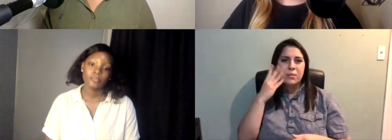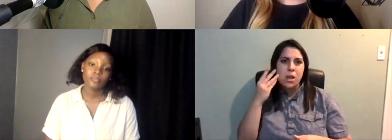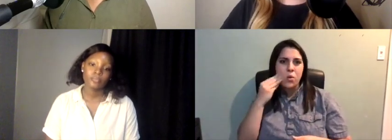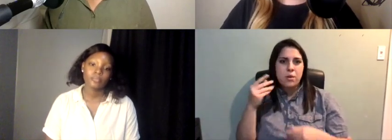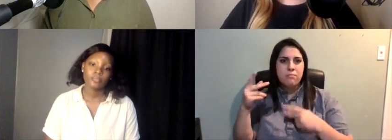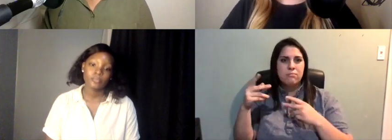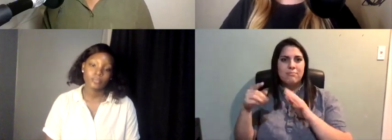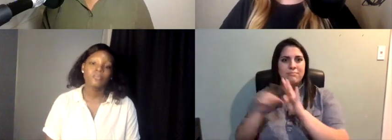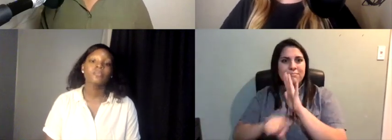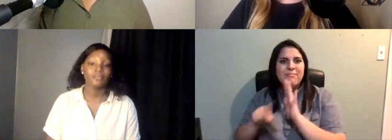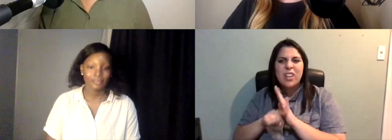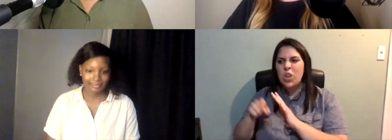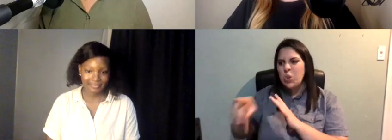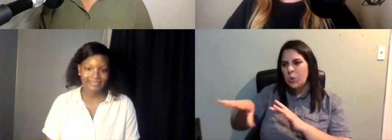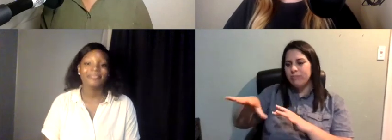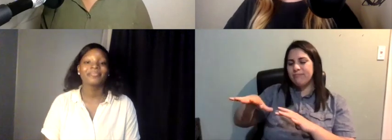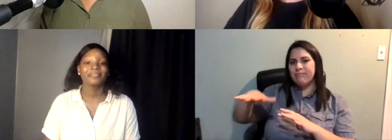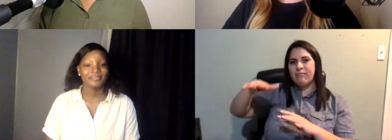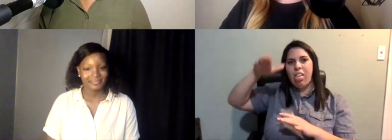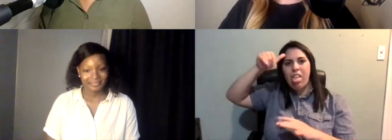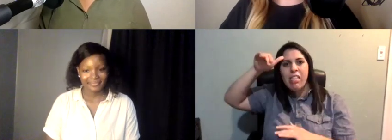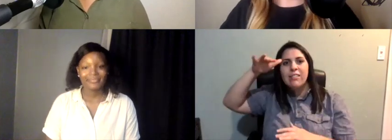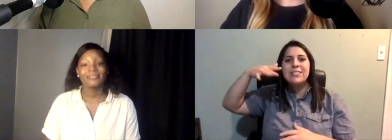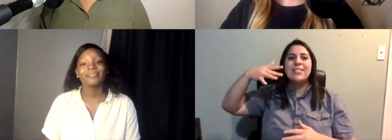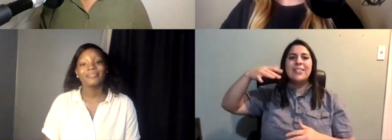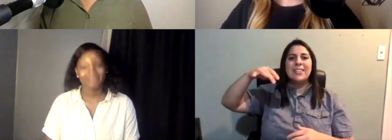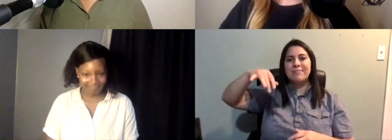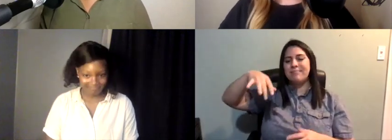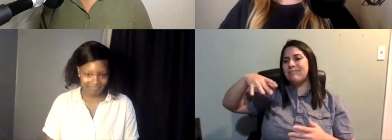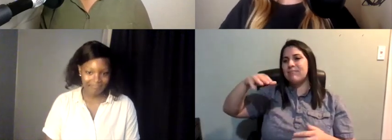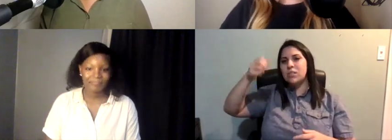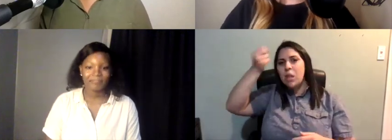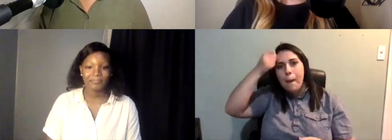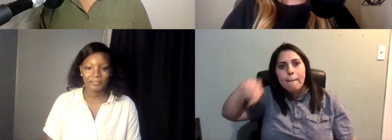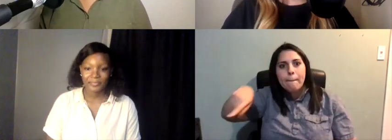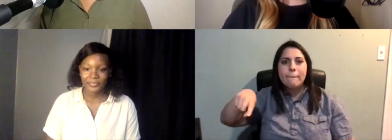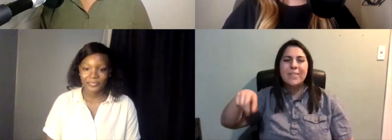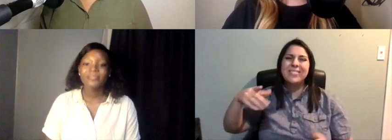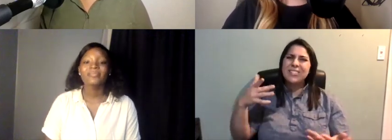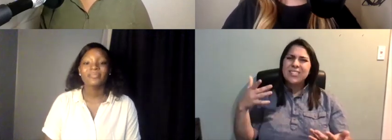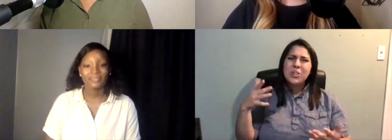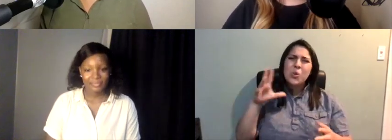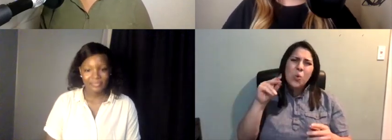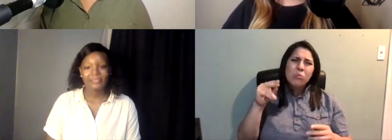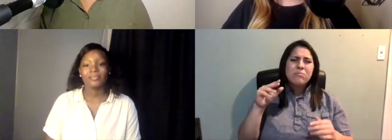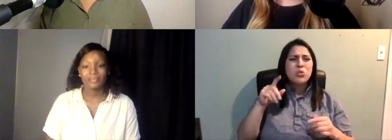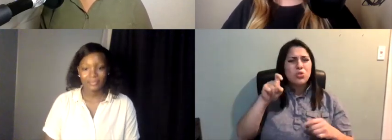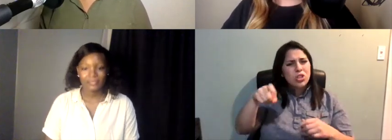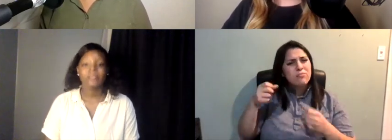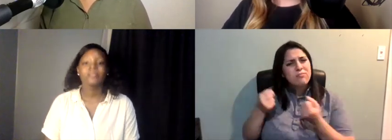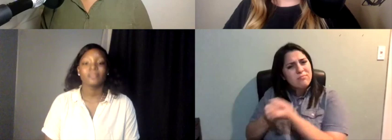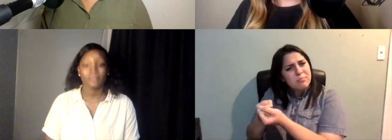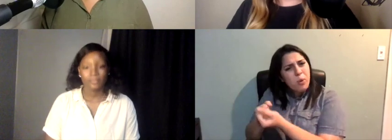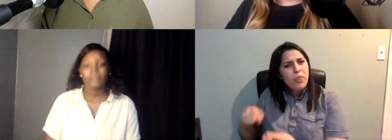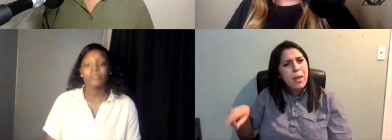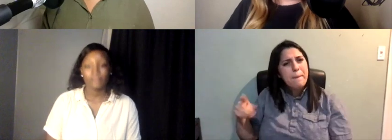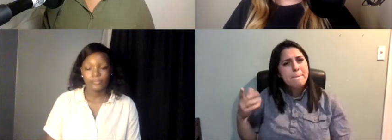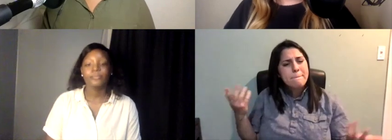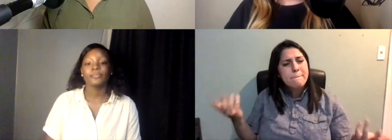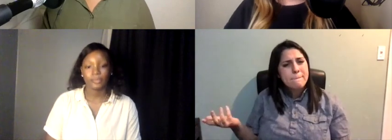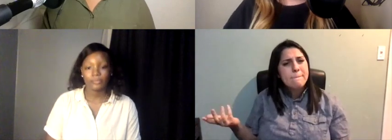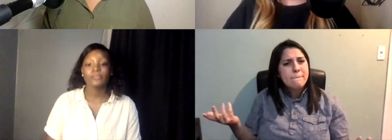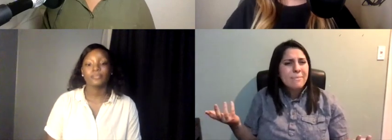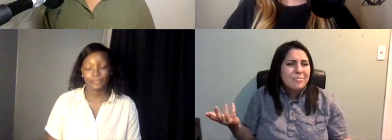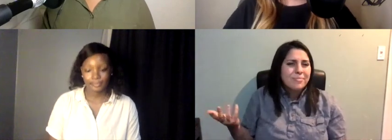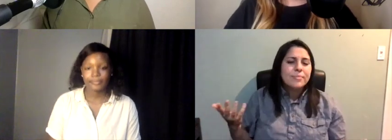thing. Yeah. So no, be supportive. Exactly. Right. Yeah. Right. Yeah, absolutely. So on all